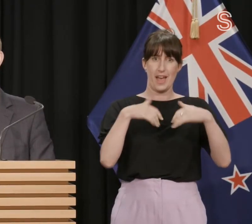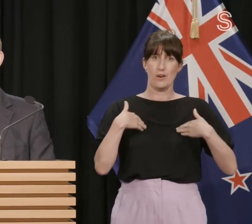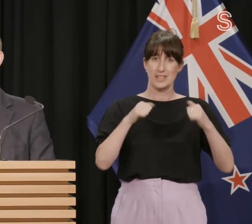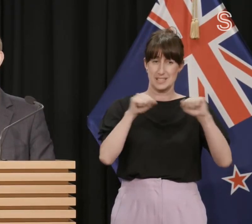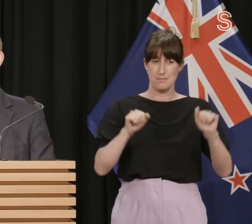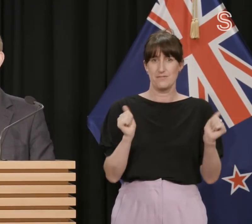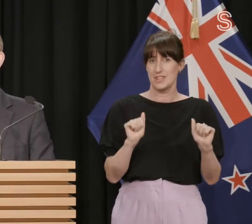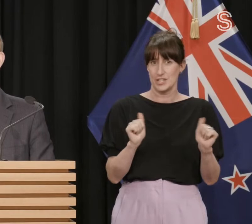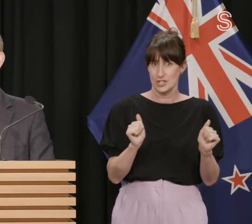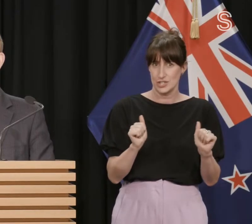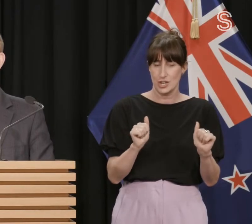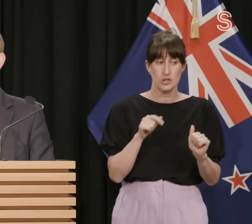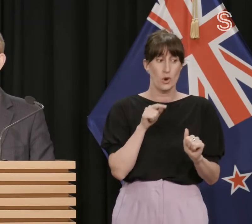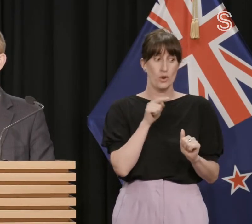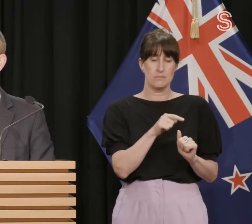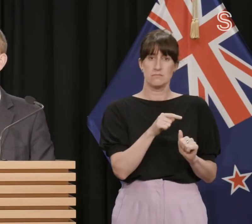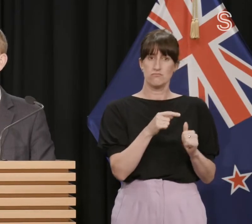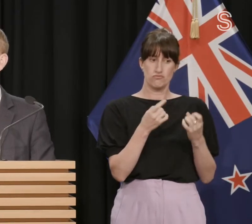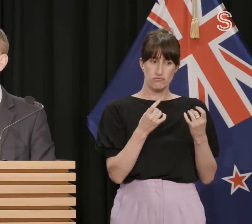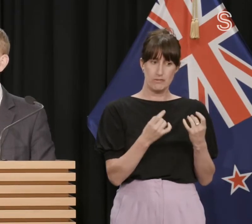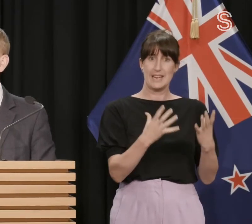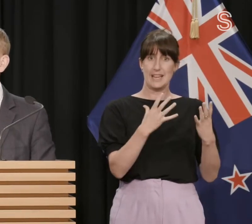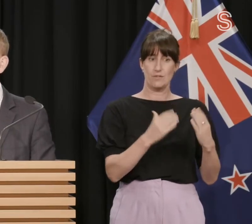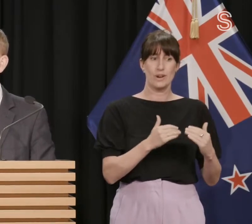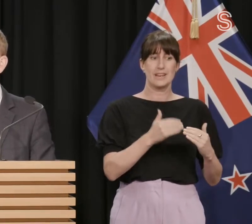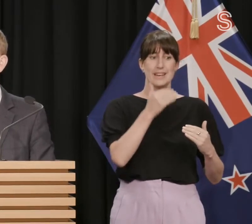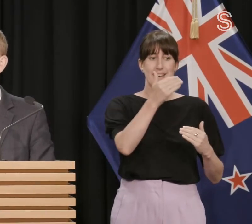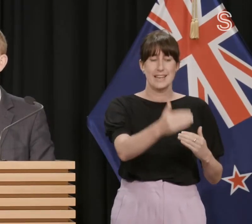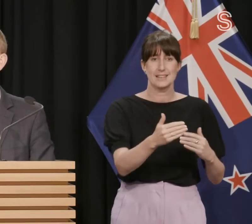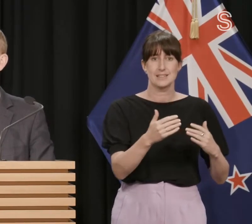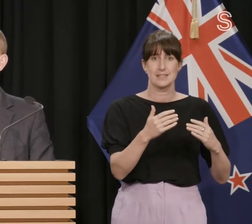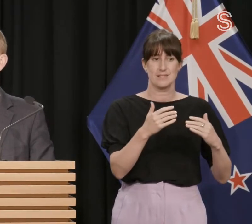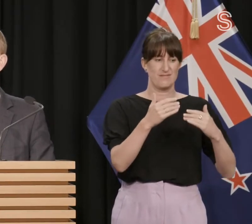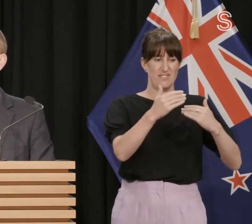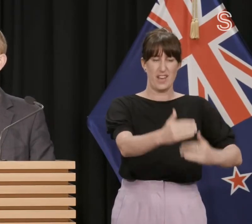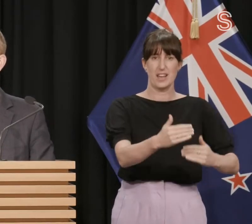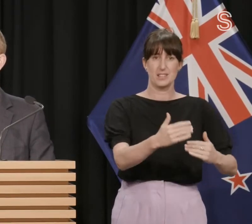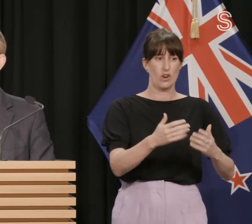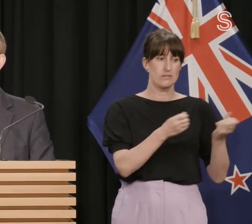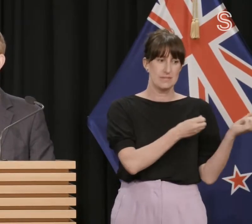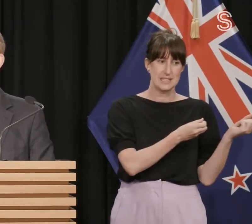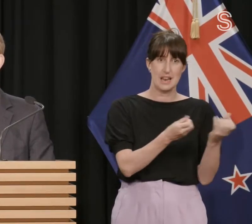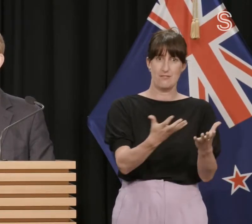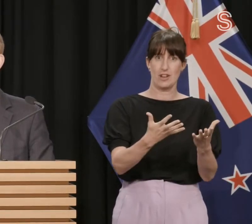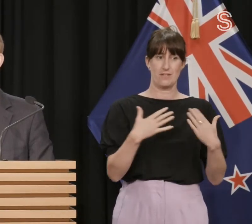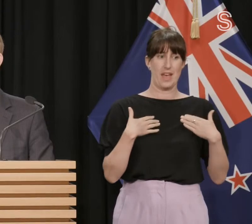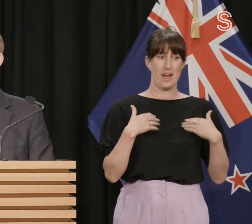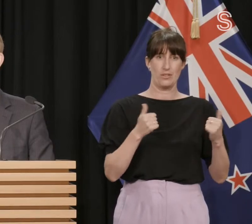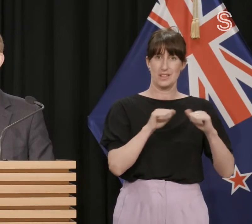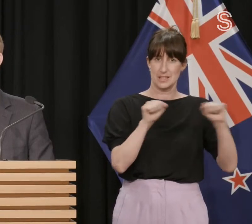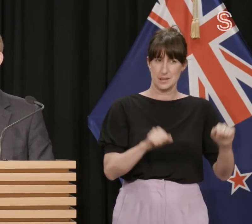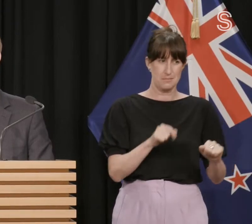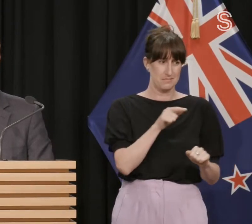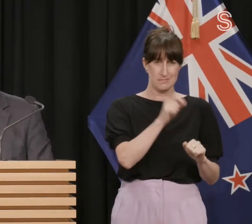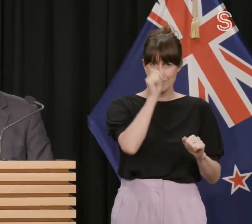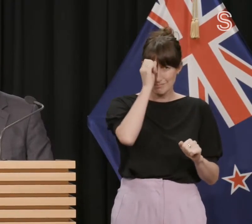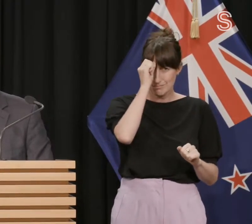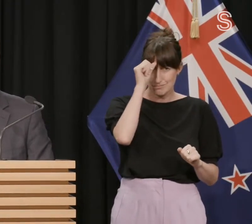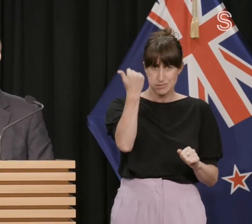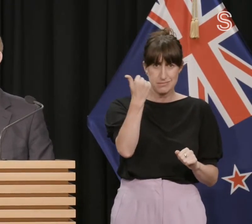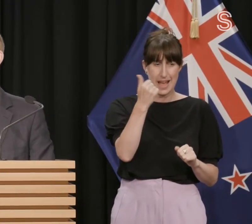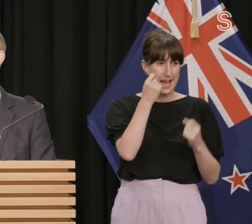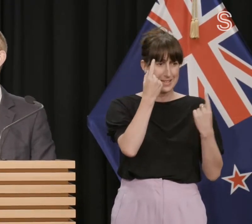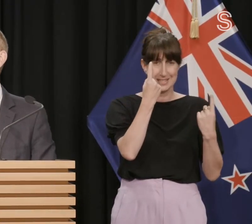think that she is the right person to lead us through the next phase, which is on health delivery, because she understands that part of the system better than just about